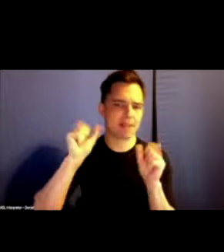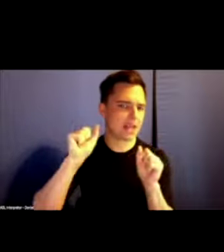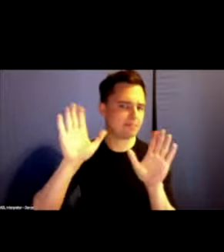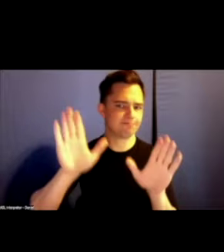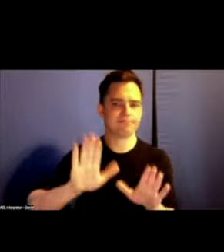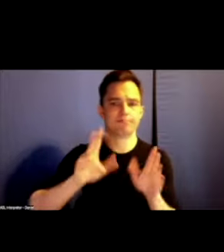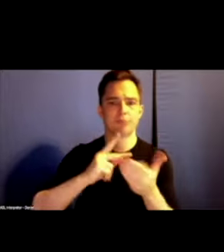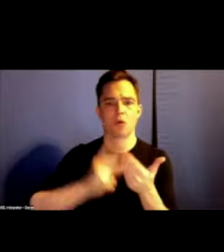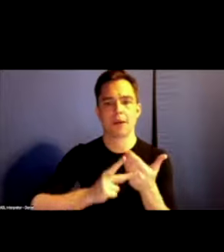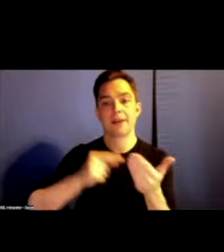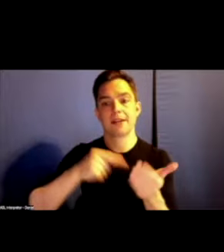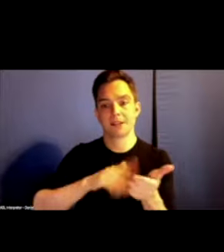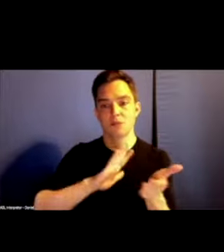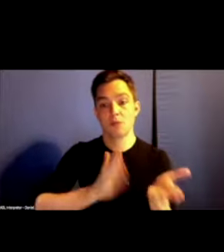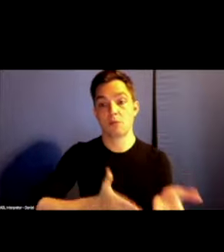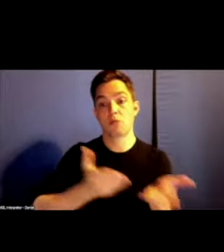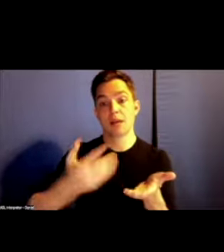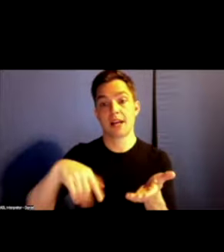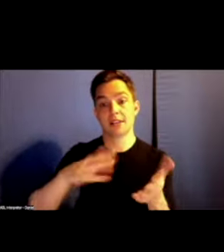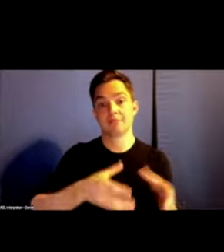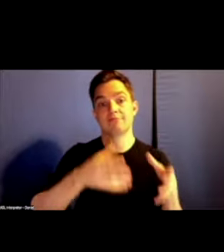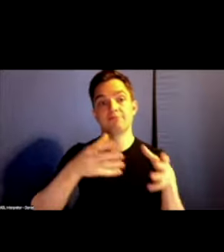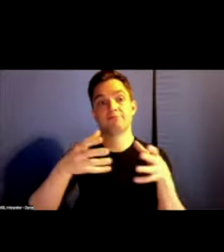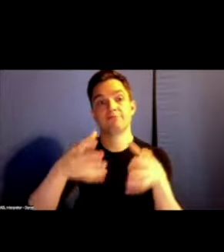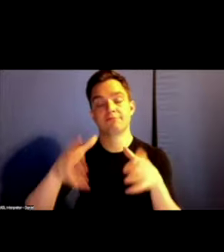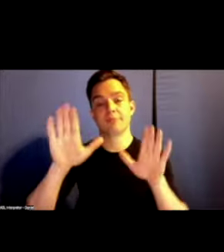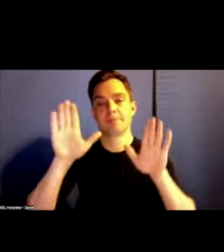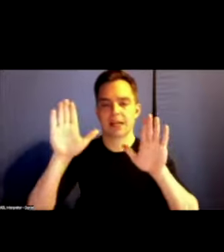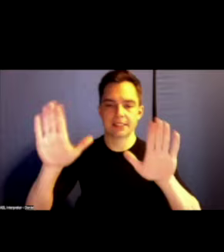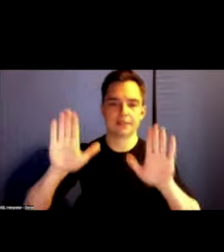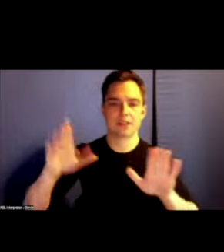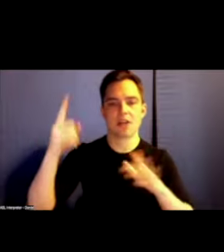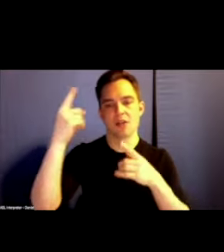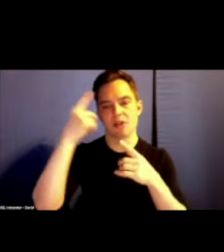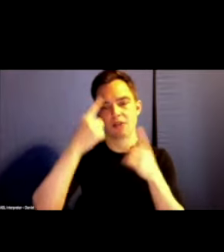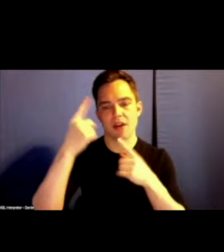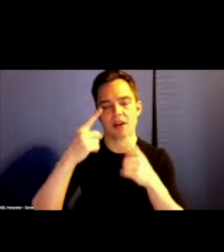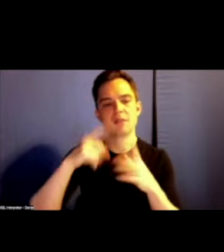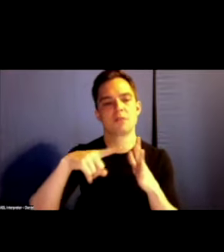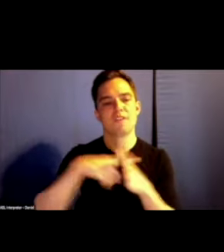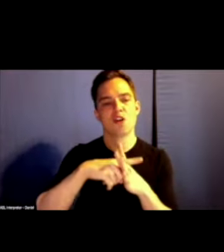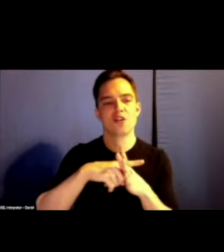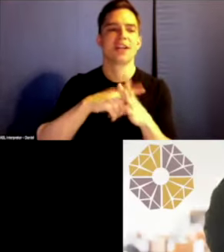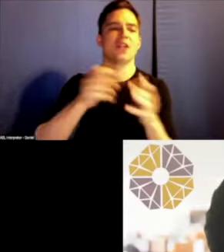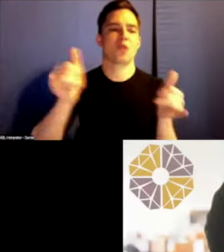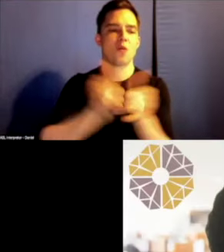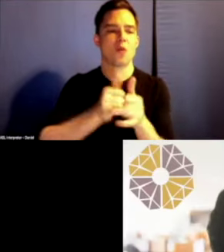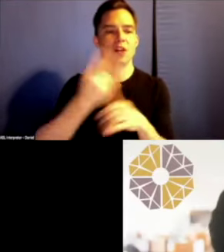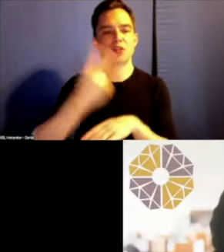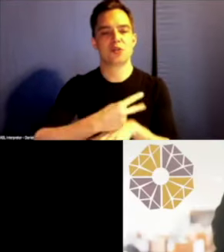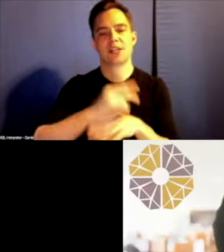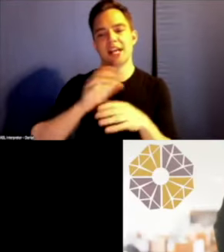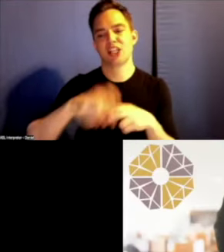program that will take us on a magnificent, thought-provoking, and rewarding two-day journey